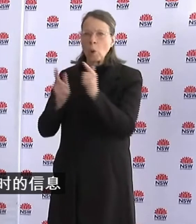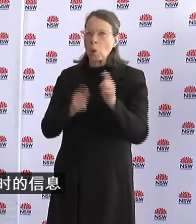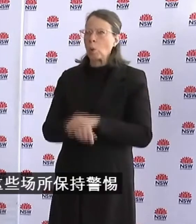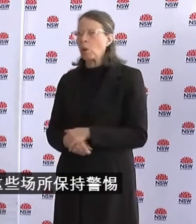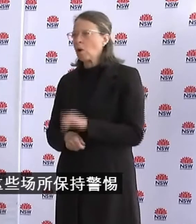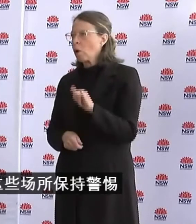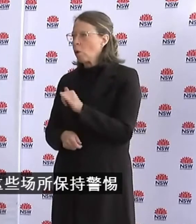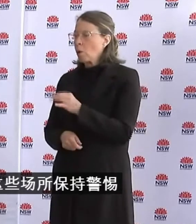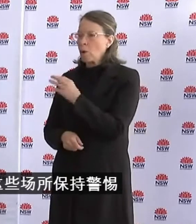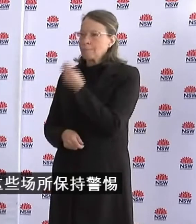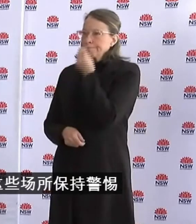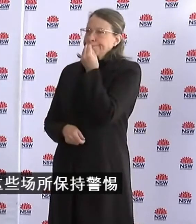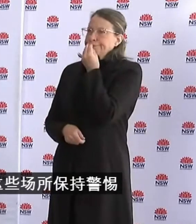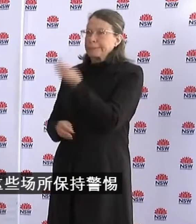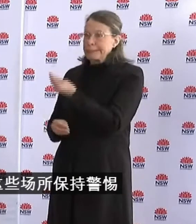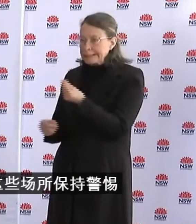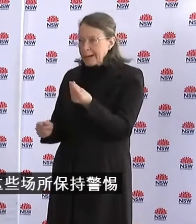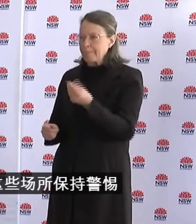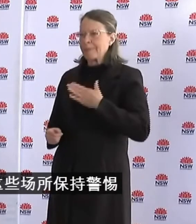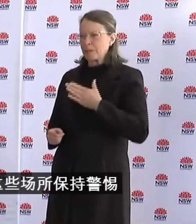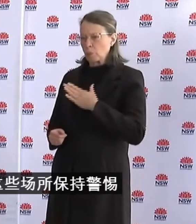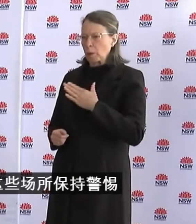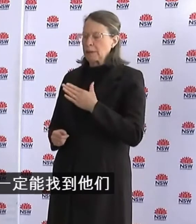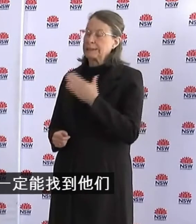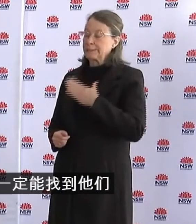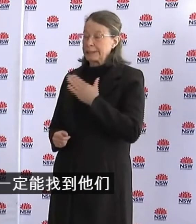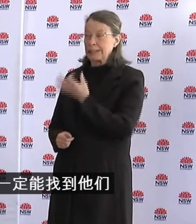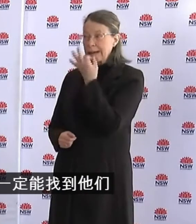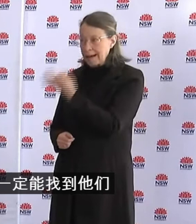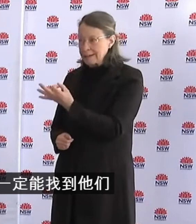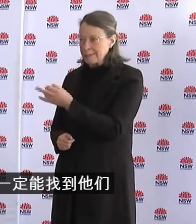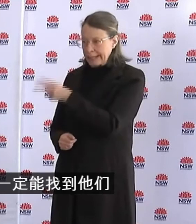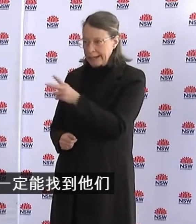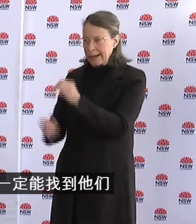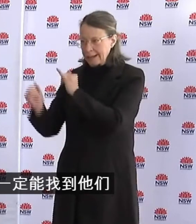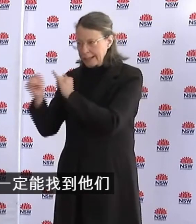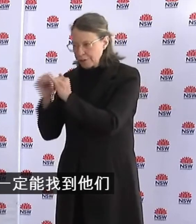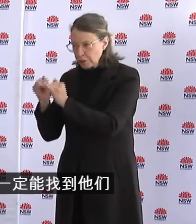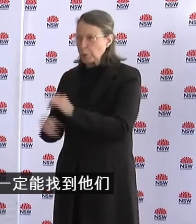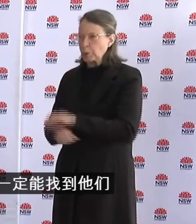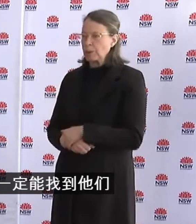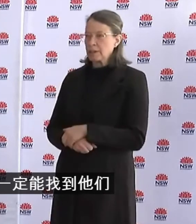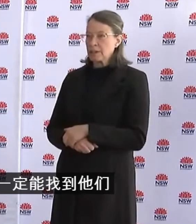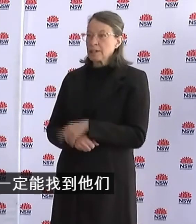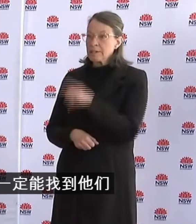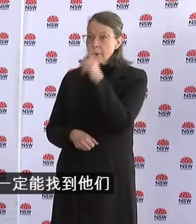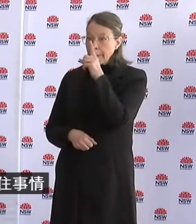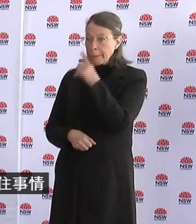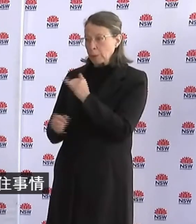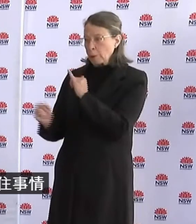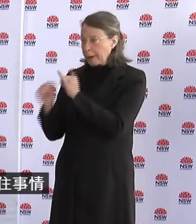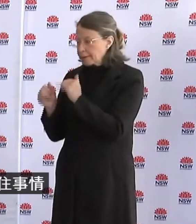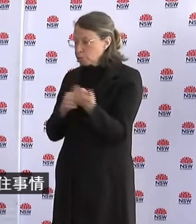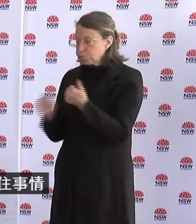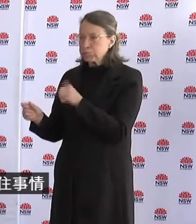time, and that's why we ask everybody to be alert to those venues of concern. It's not because our contact tracers don't necessarily get to them